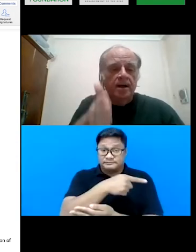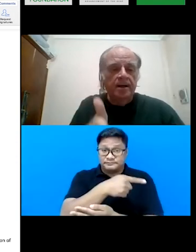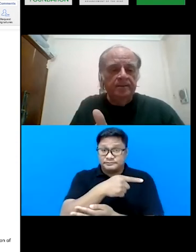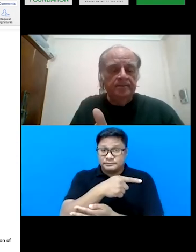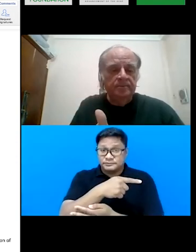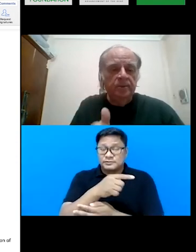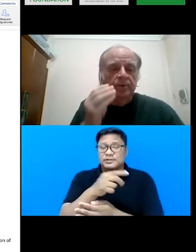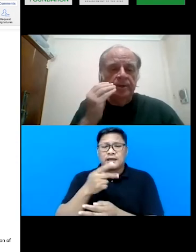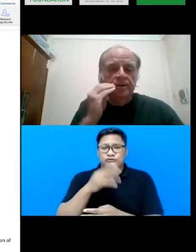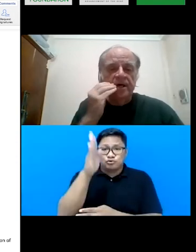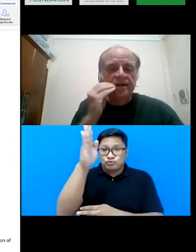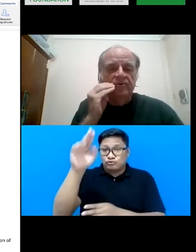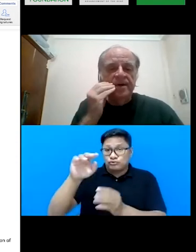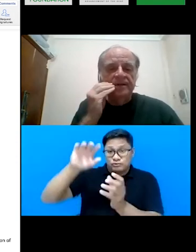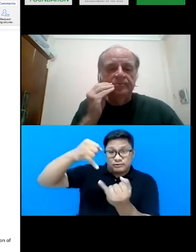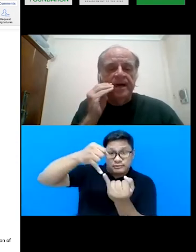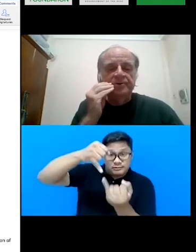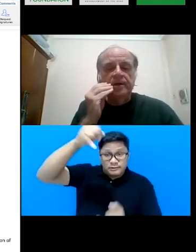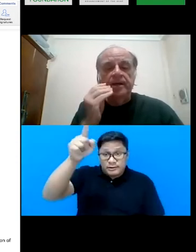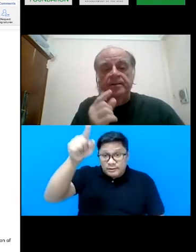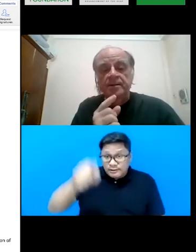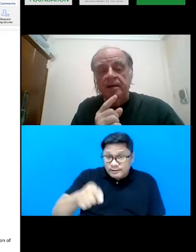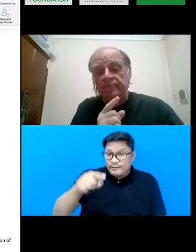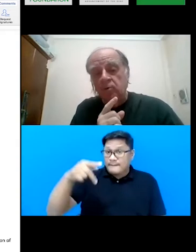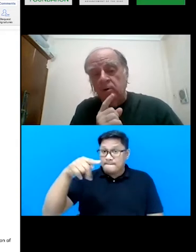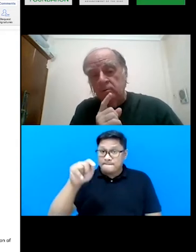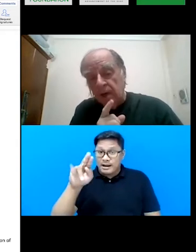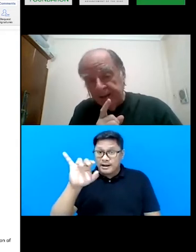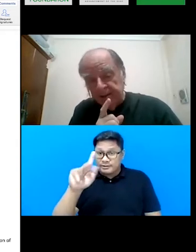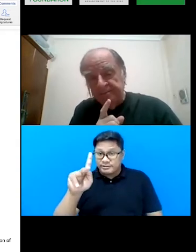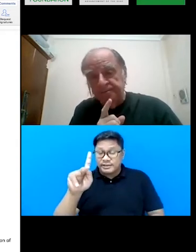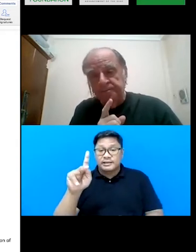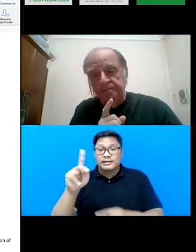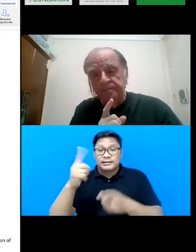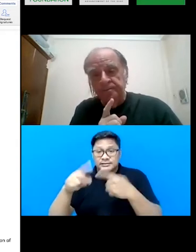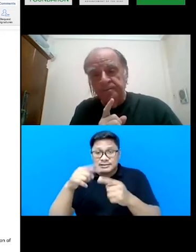draw a line between the sign for Patrick and the sign for right.